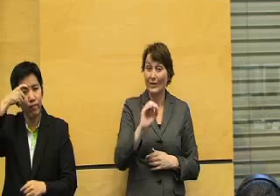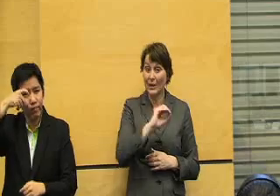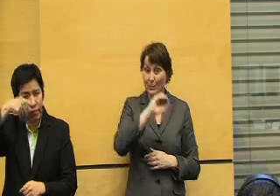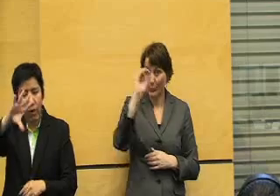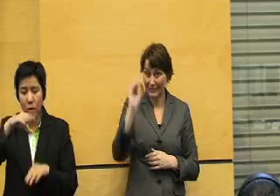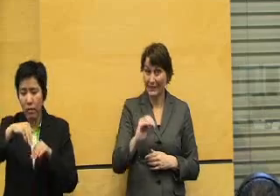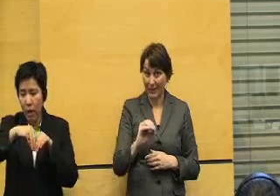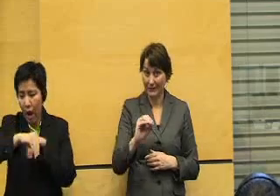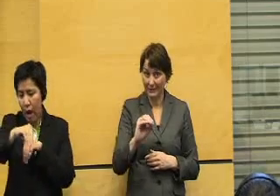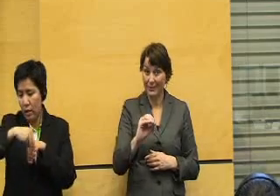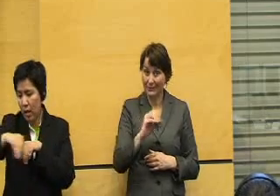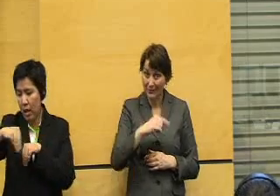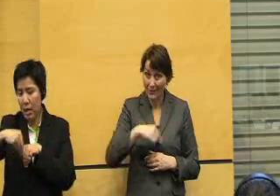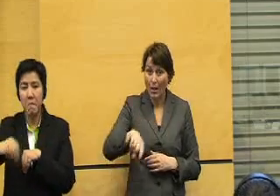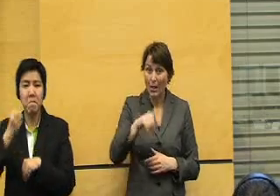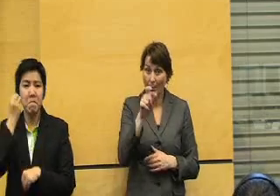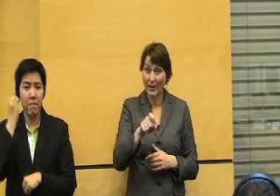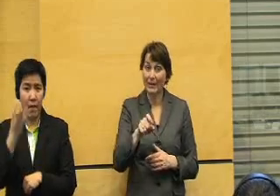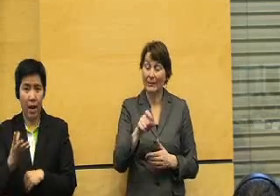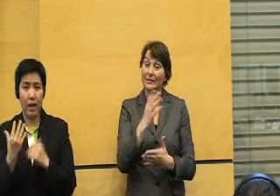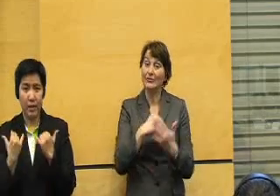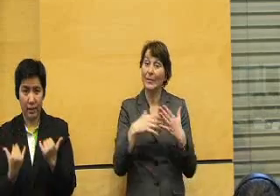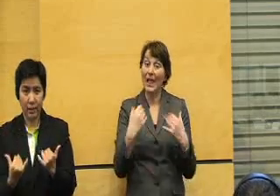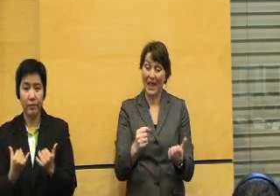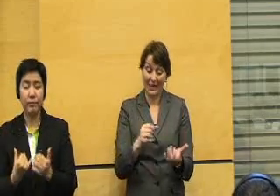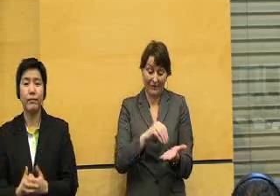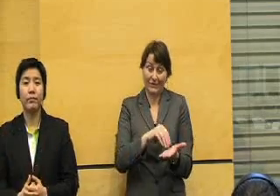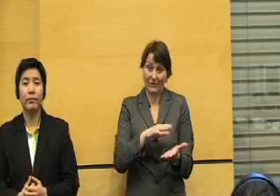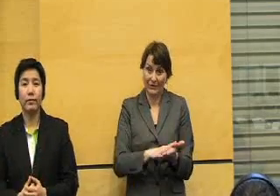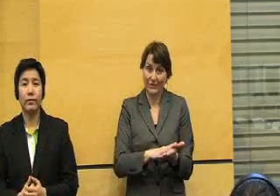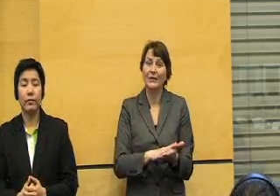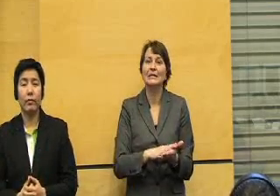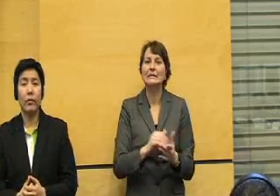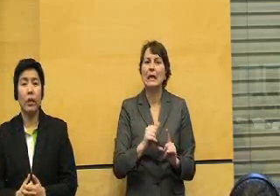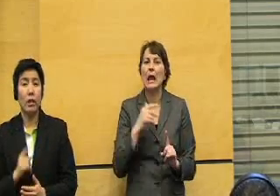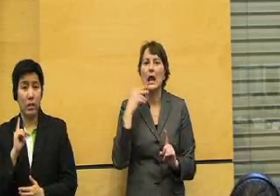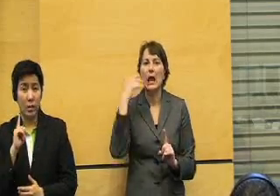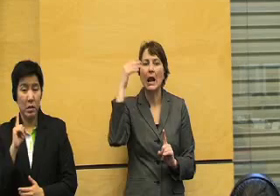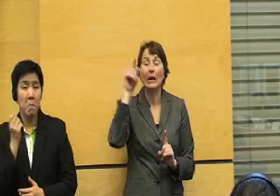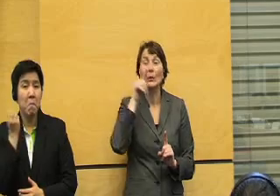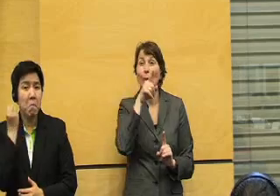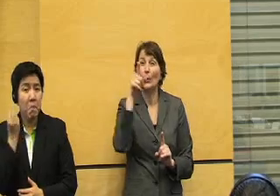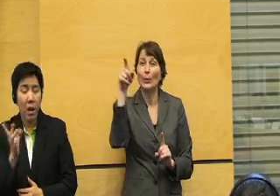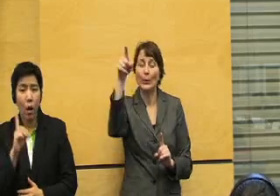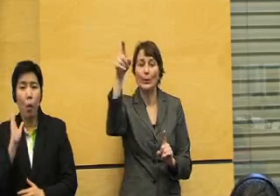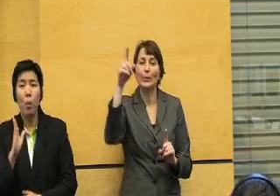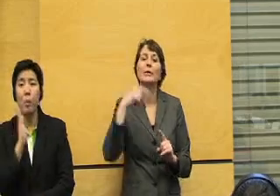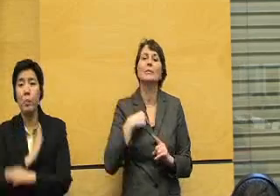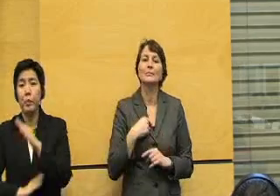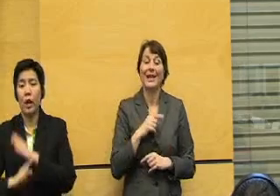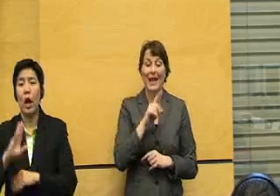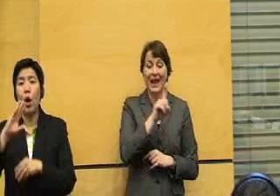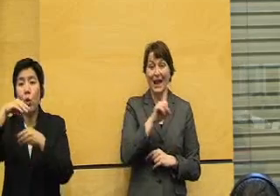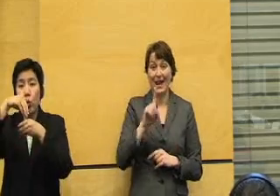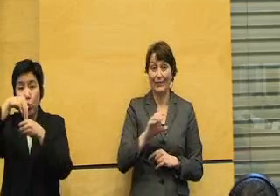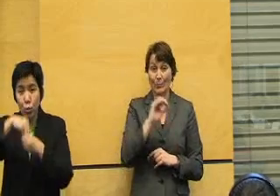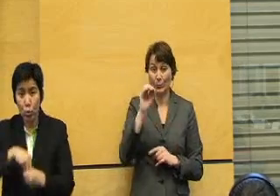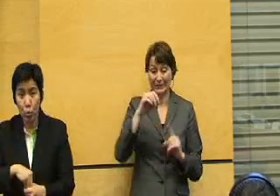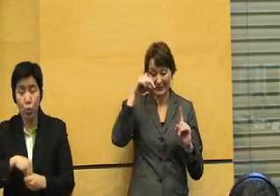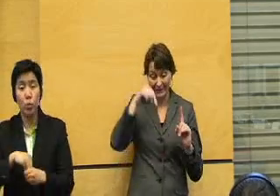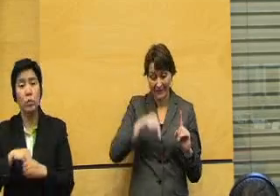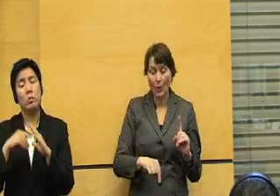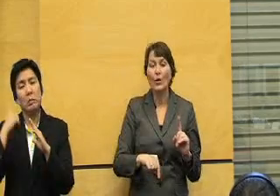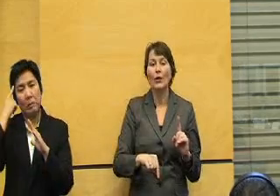registered persons with disabilities live in the northeast. 11% are in the south and only